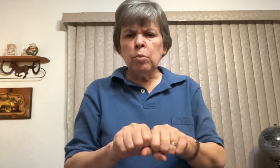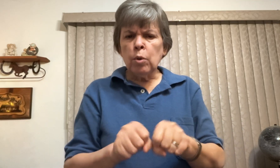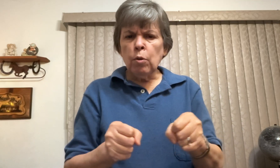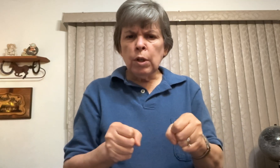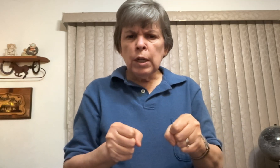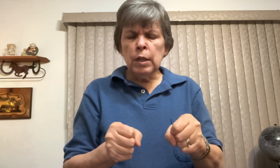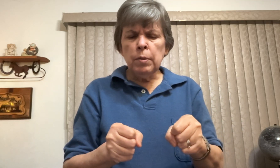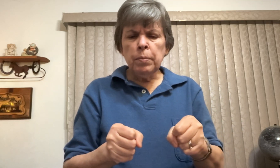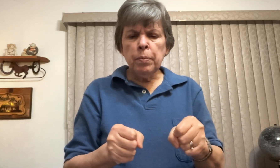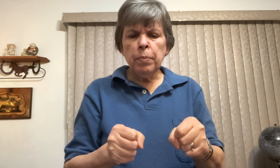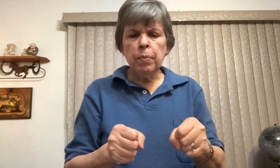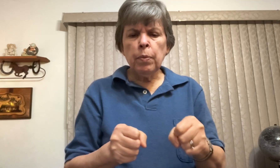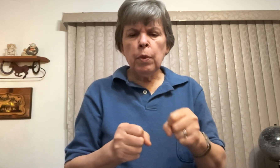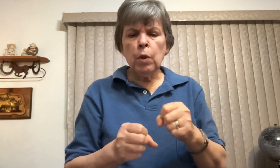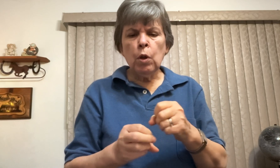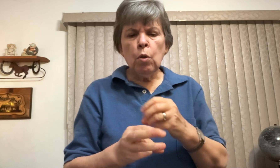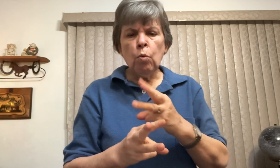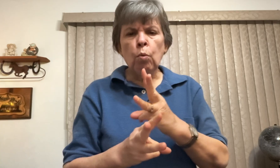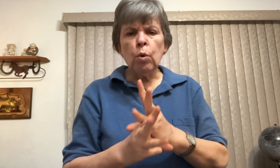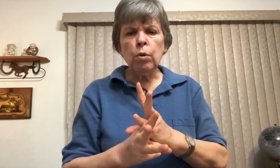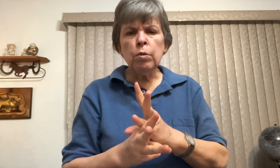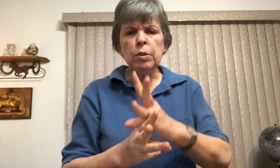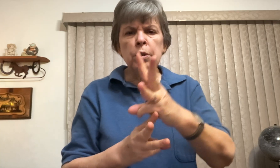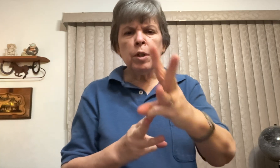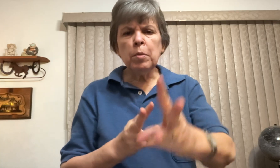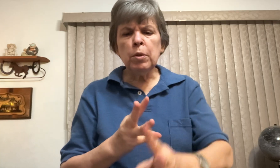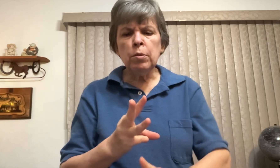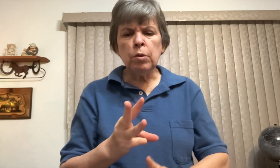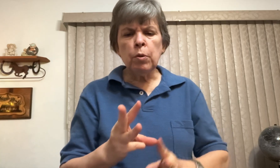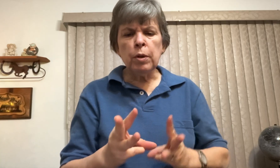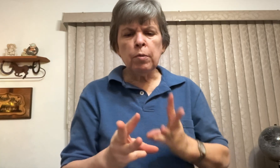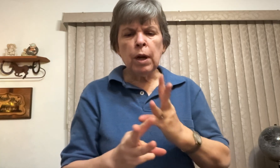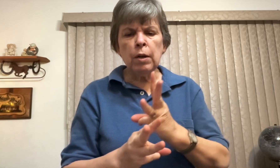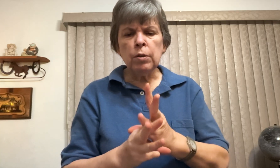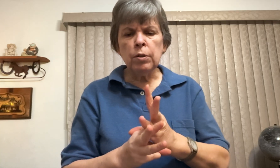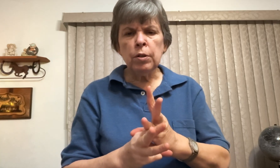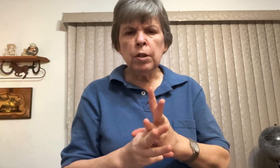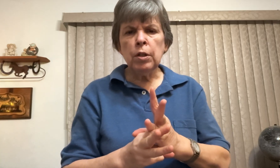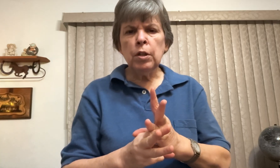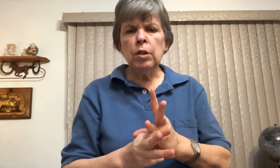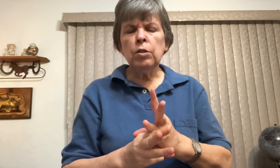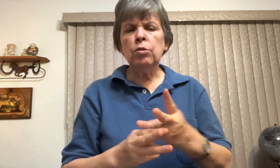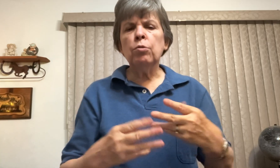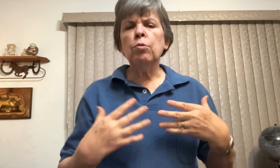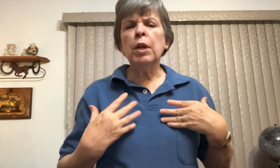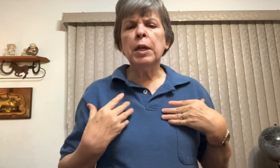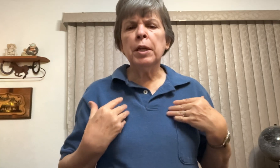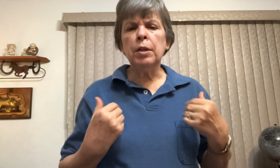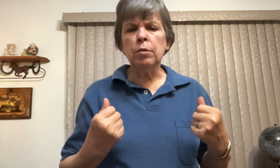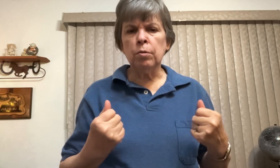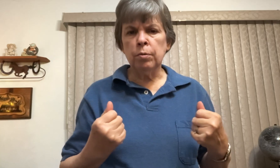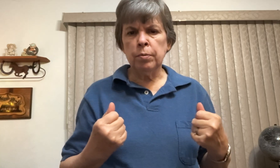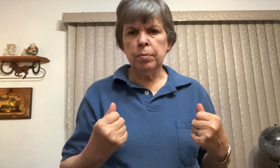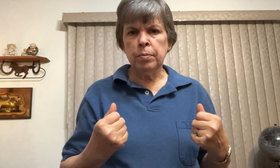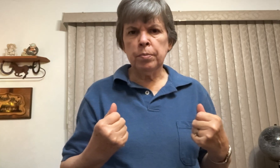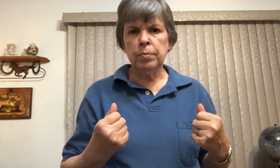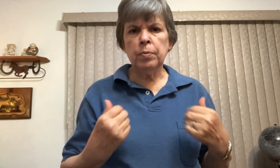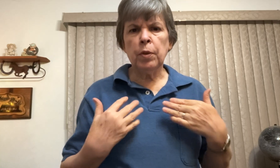Broken world is W's going around. to heal.